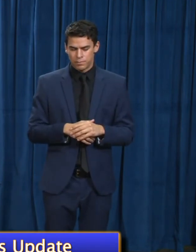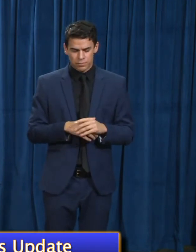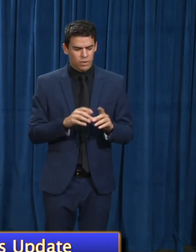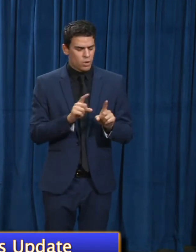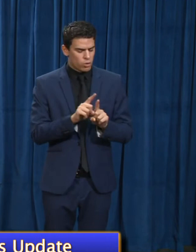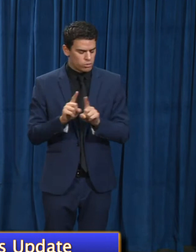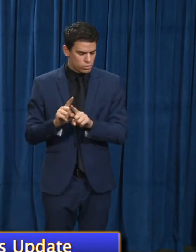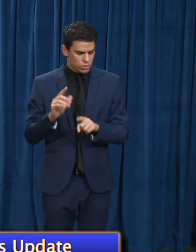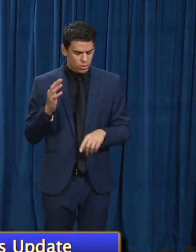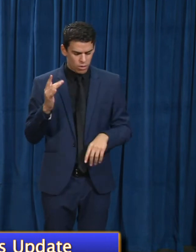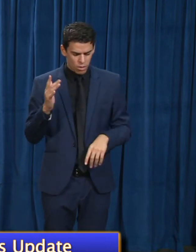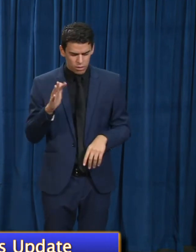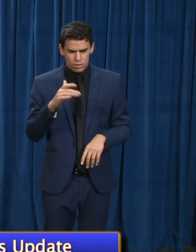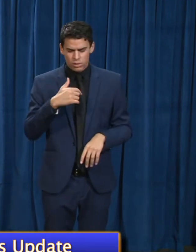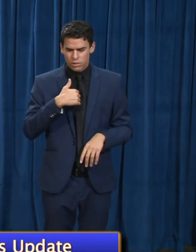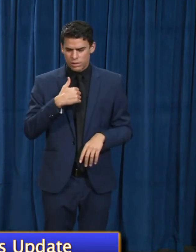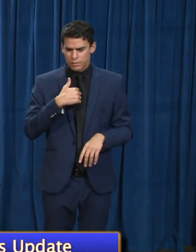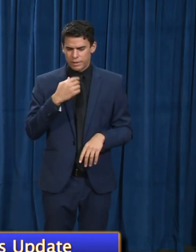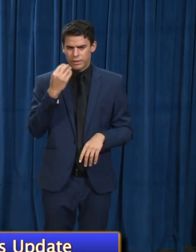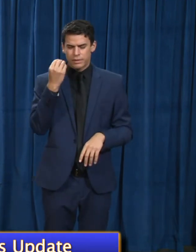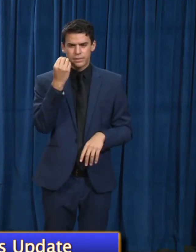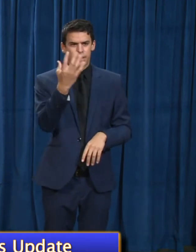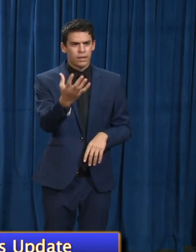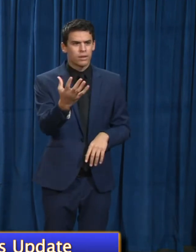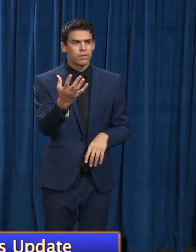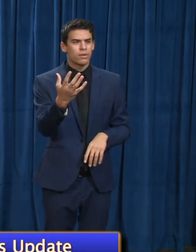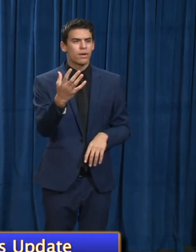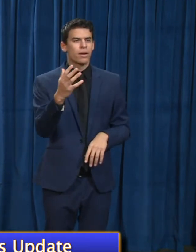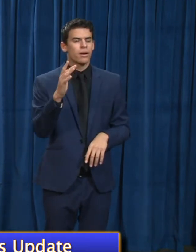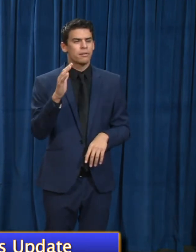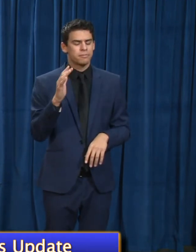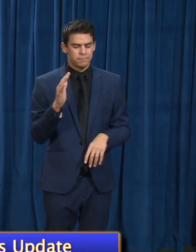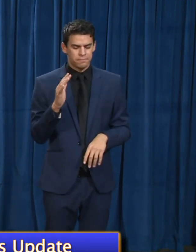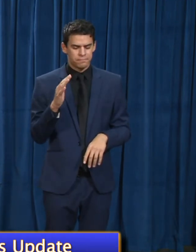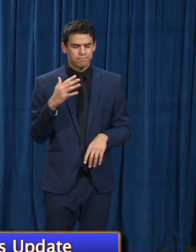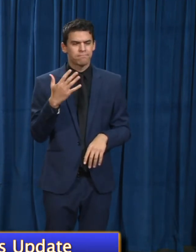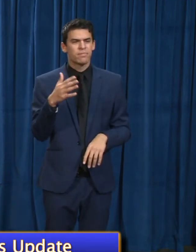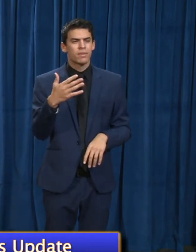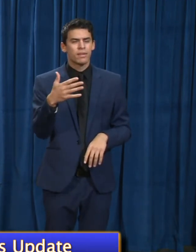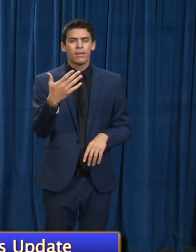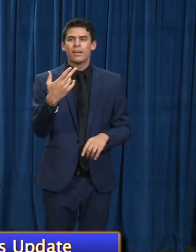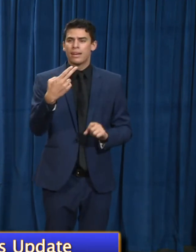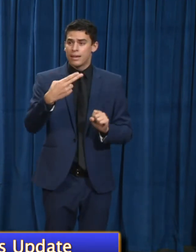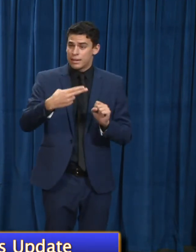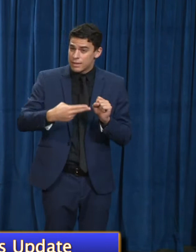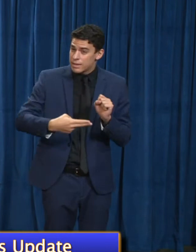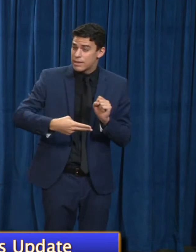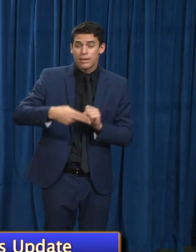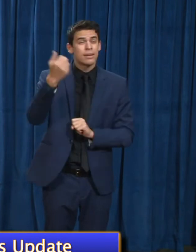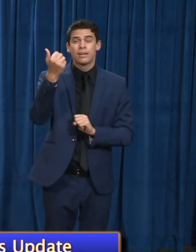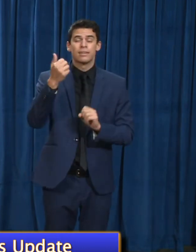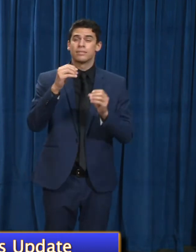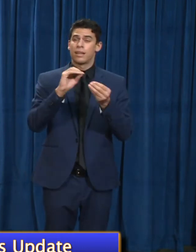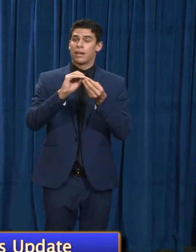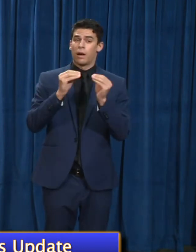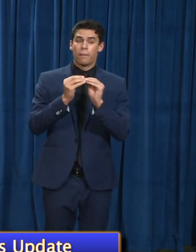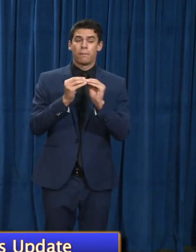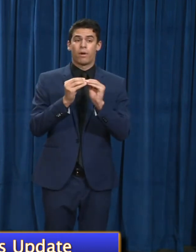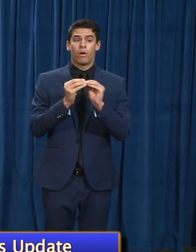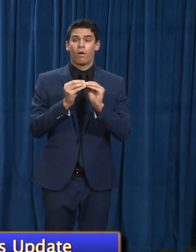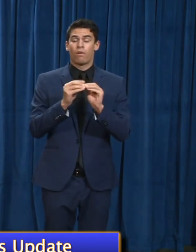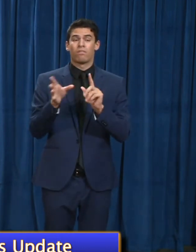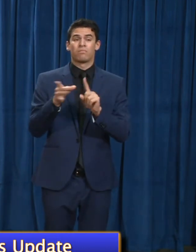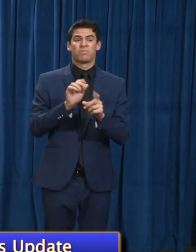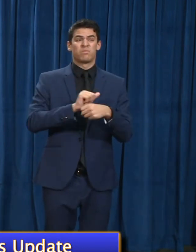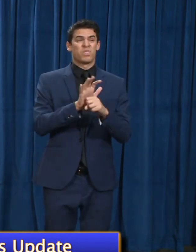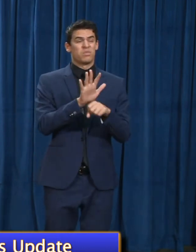let me mention this to you, that the highest number of cases, it is between